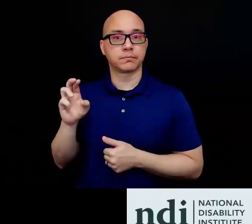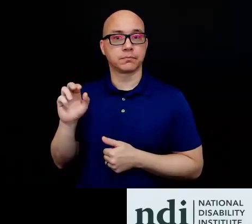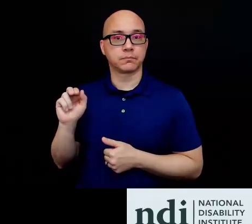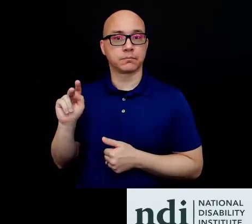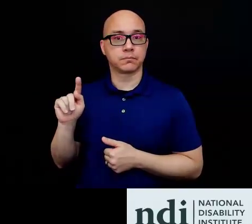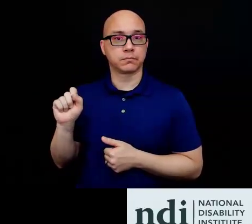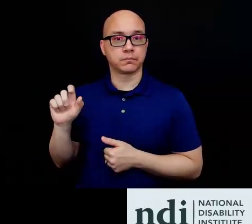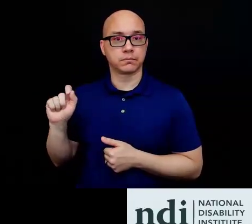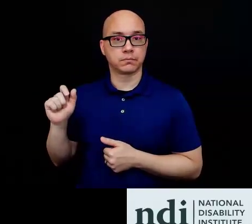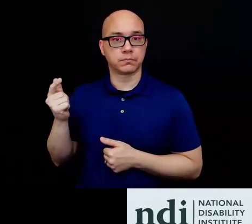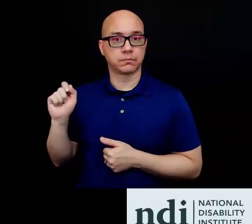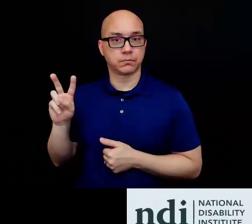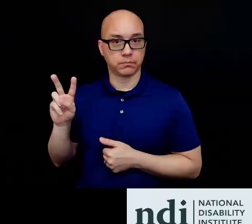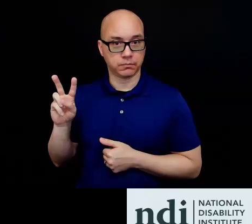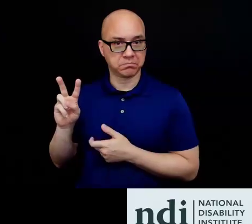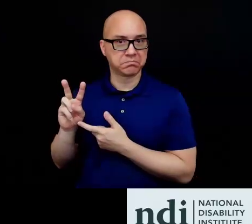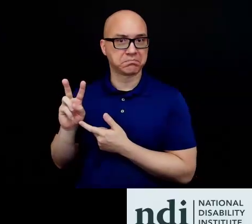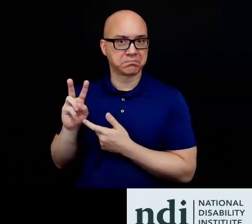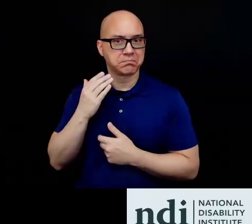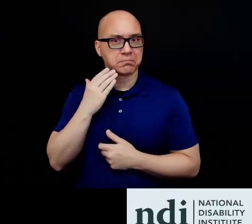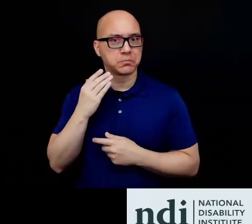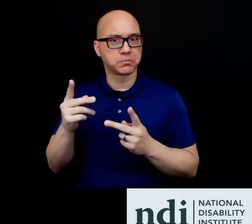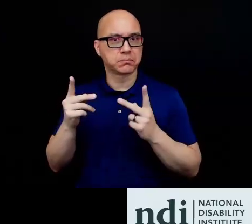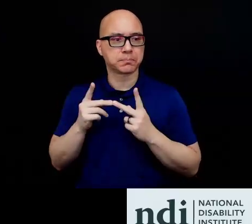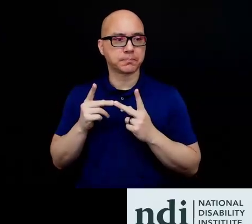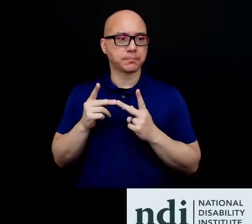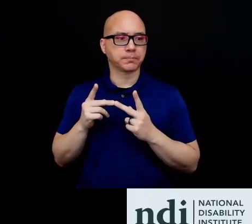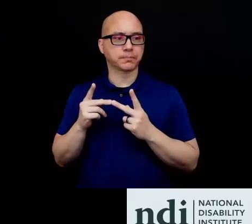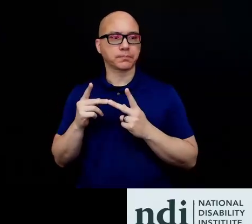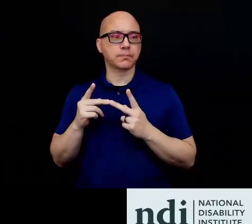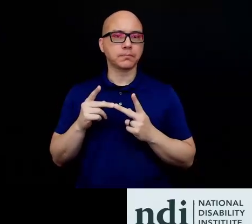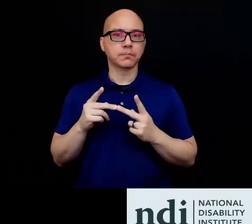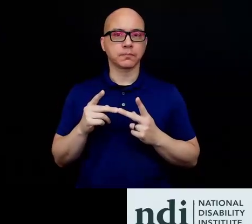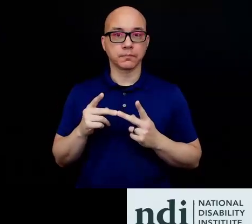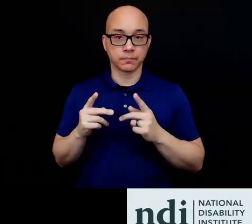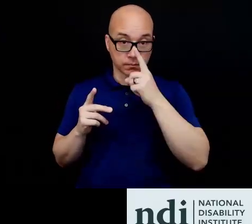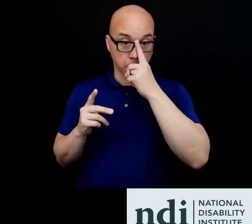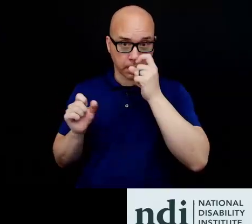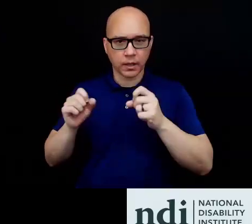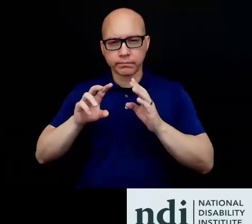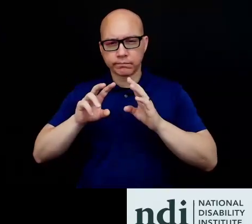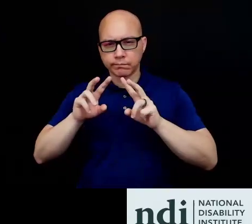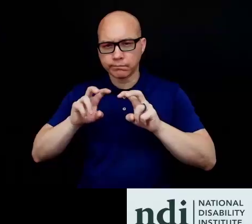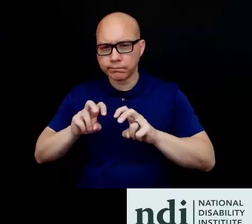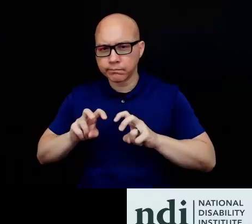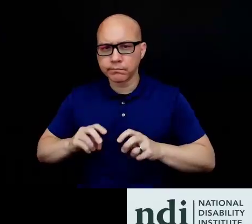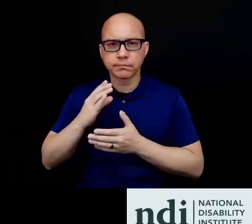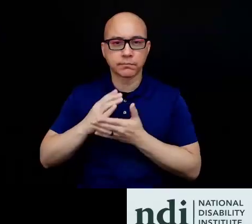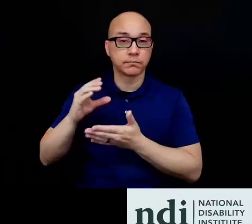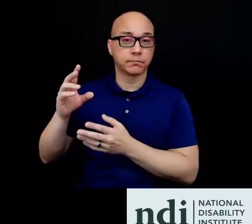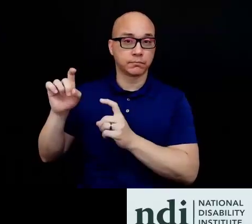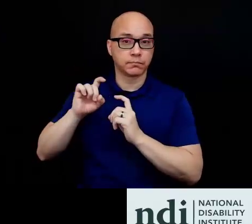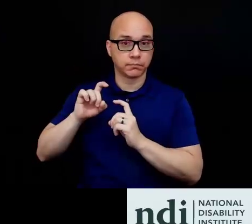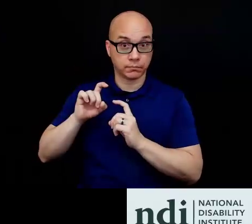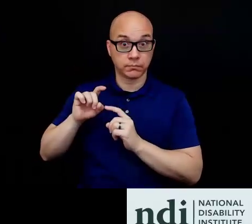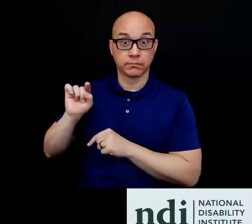would be a great place to look into some of those grants. Majority of the funding that's available